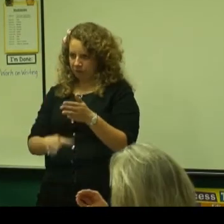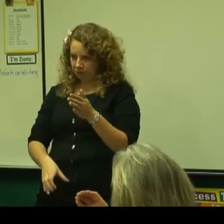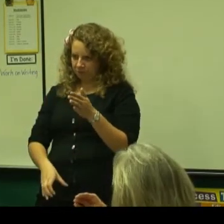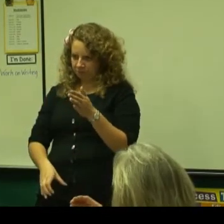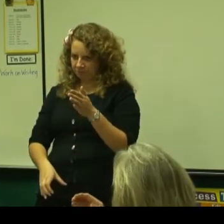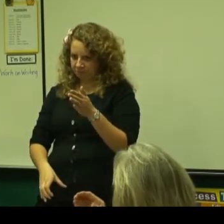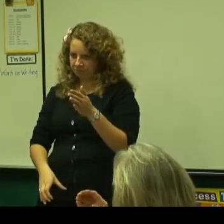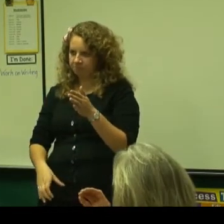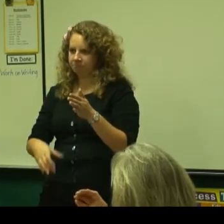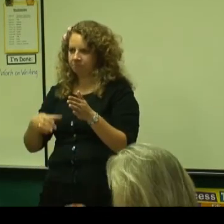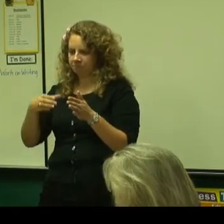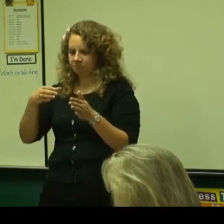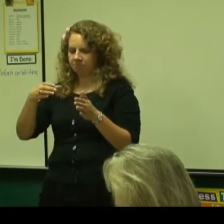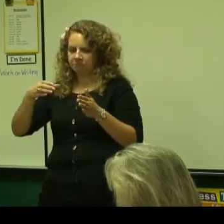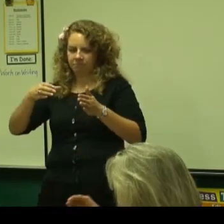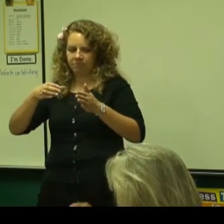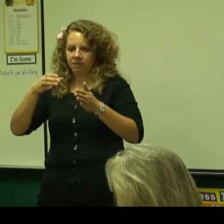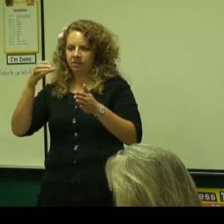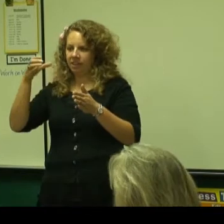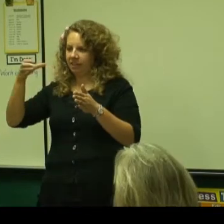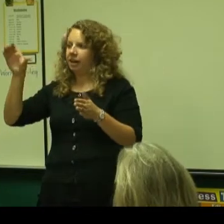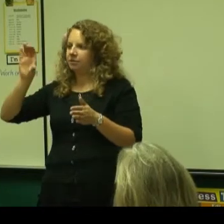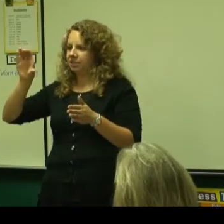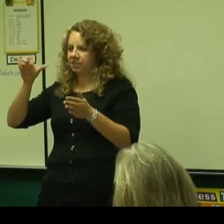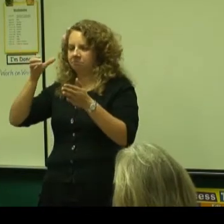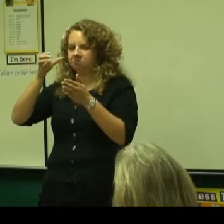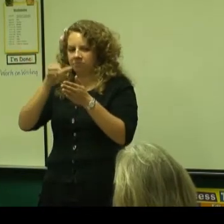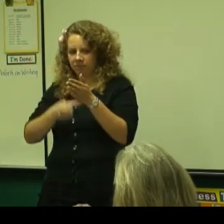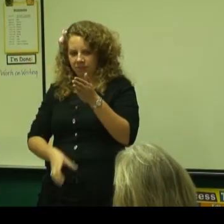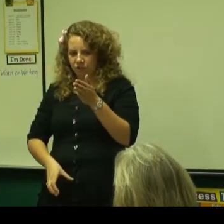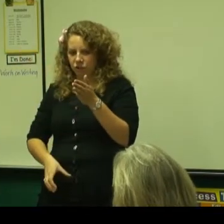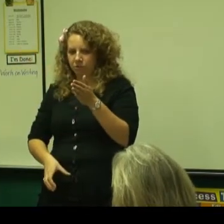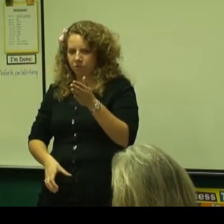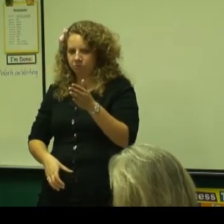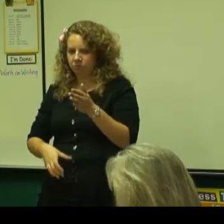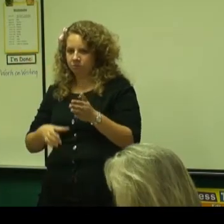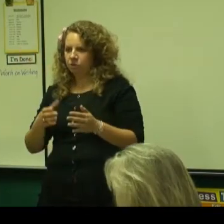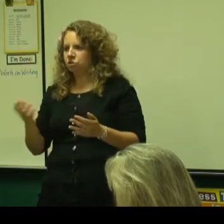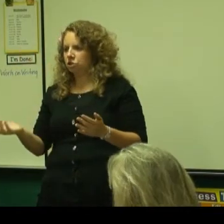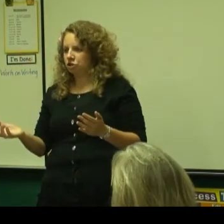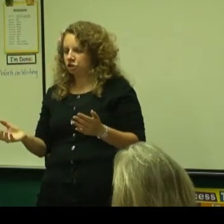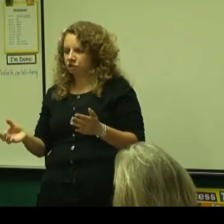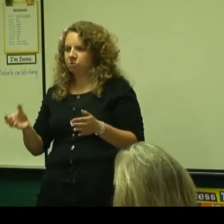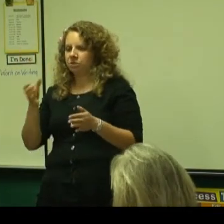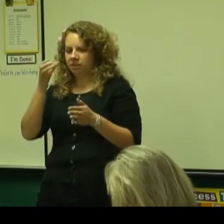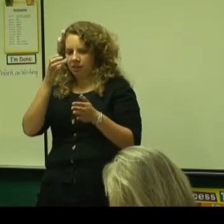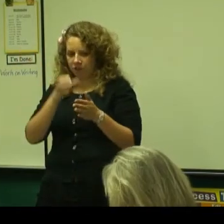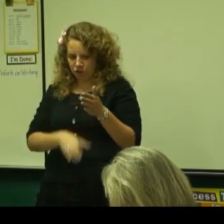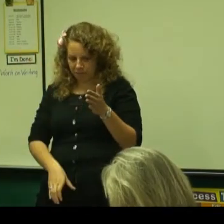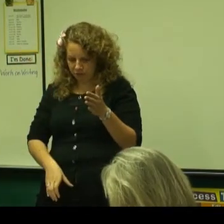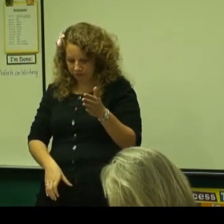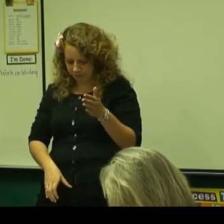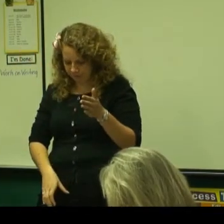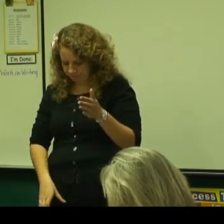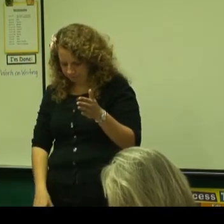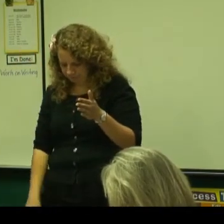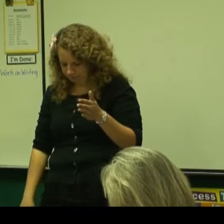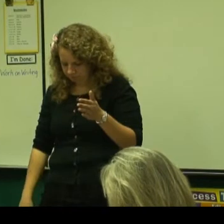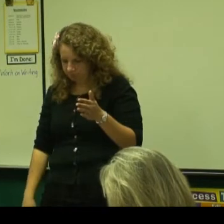Chapter. See? It's like, yeah, with the C. This is chapter. So at church, then we'd say the chapter. Chapter